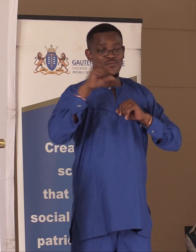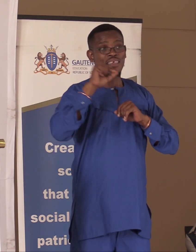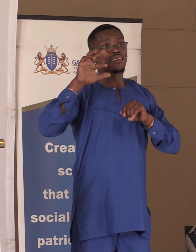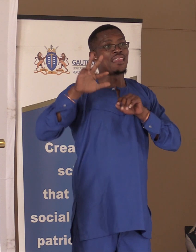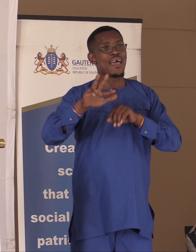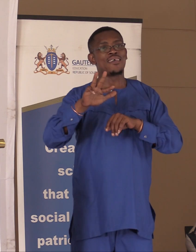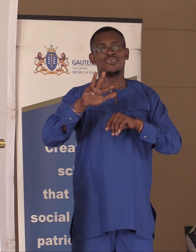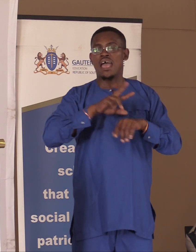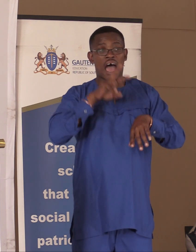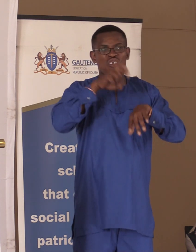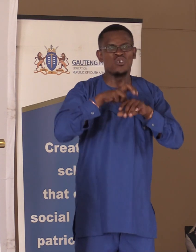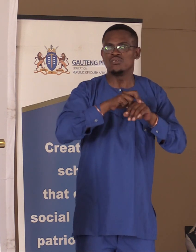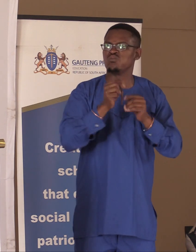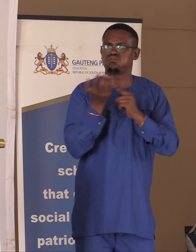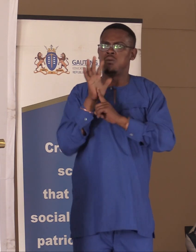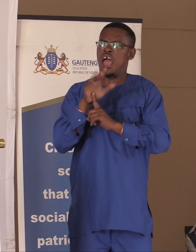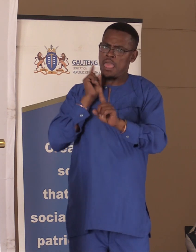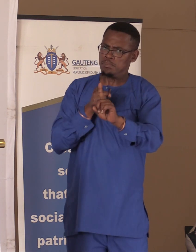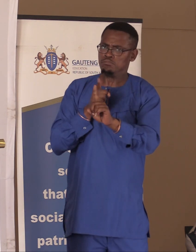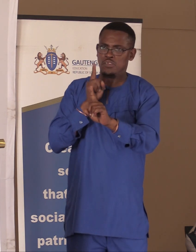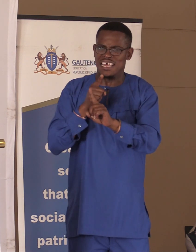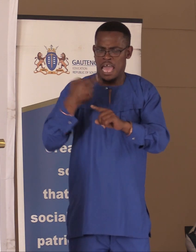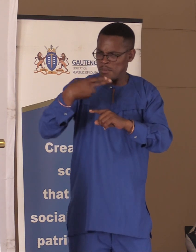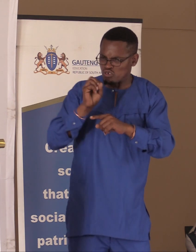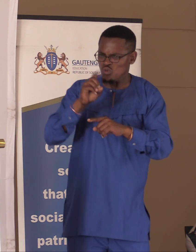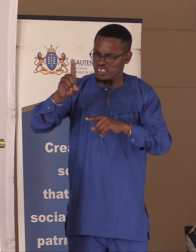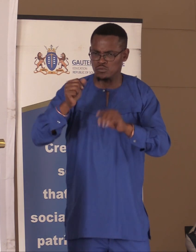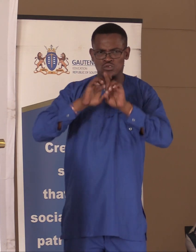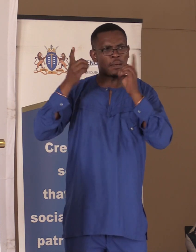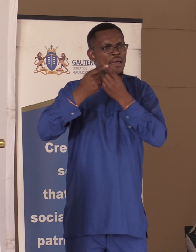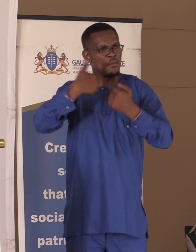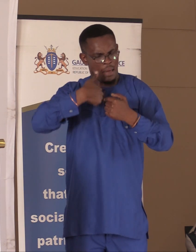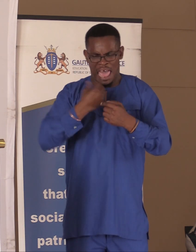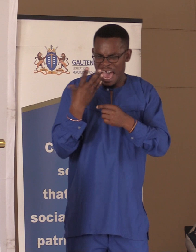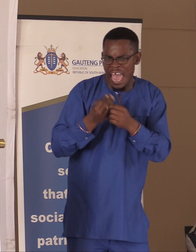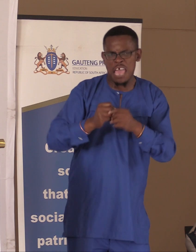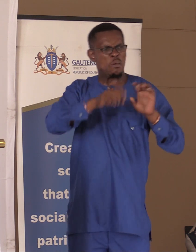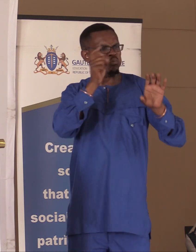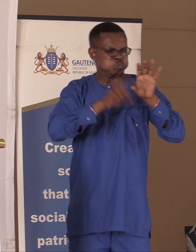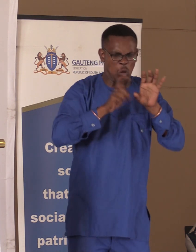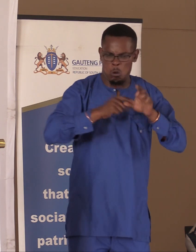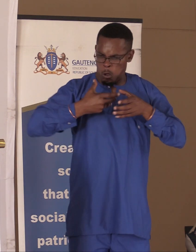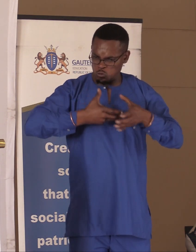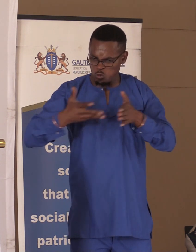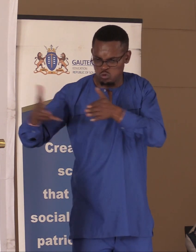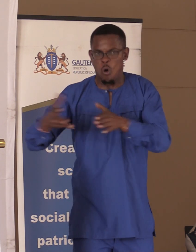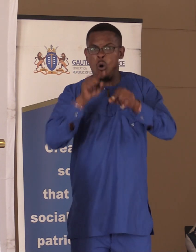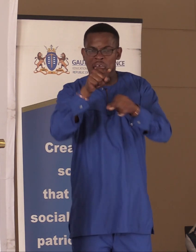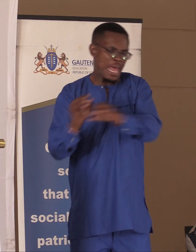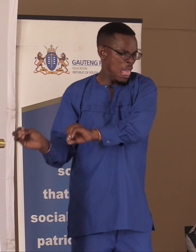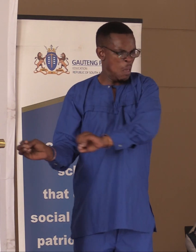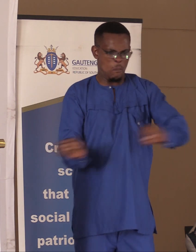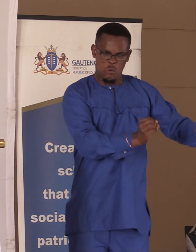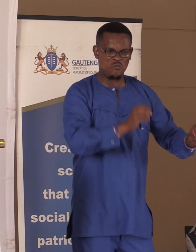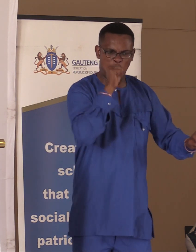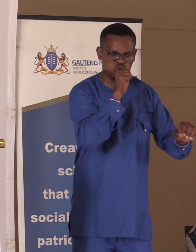learner, therefore I don't have to impose on him to say I'm at the HOD of the department, I've got this number of degrees, therefore move out of the